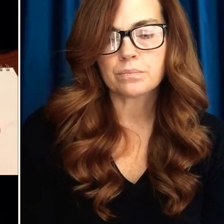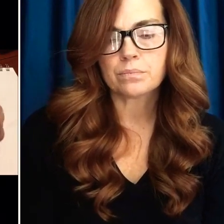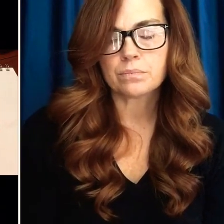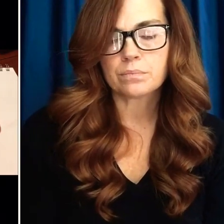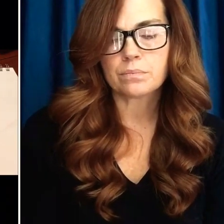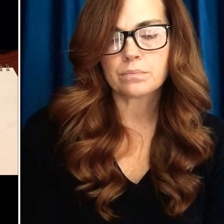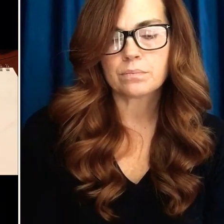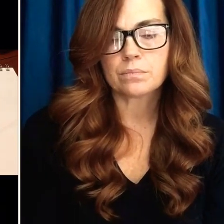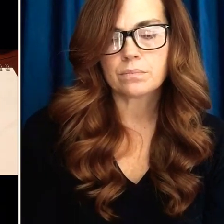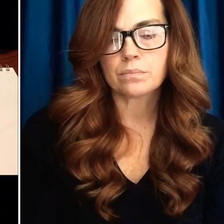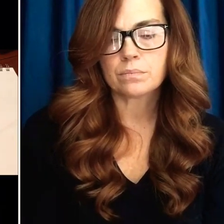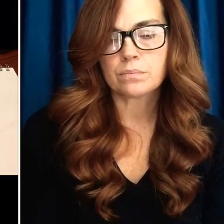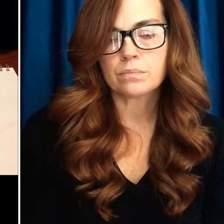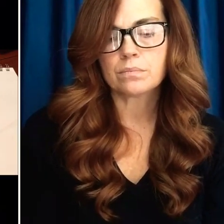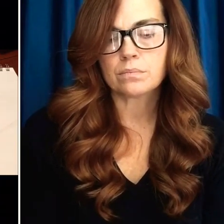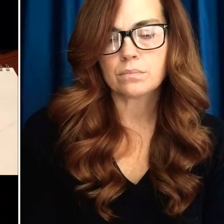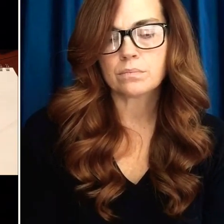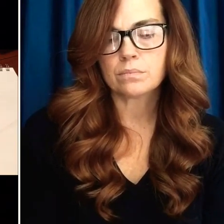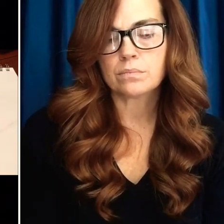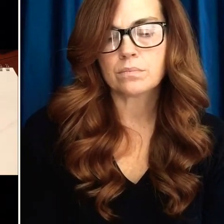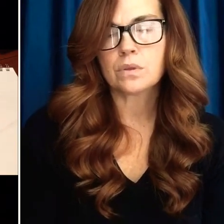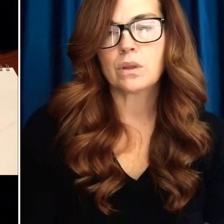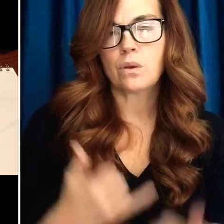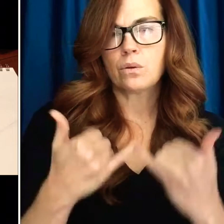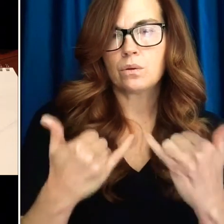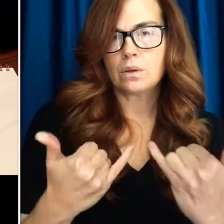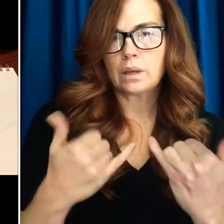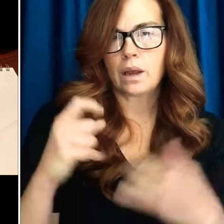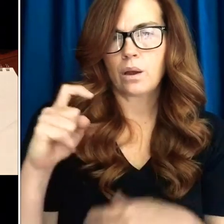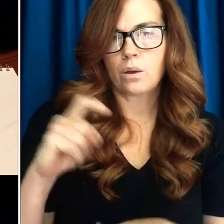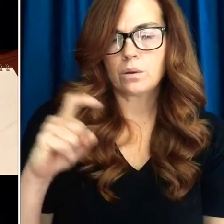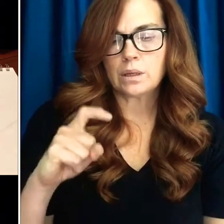out. So I am going to need to